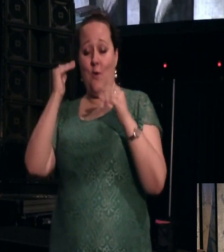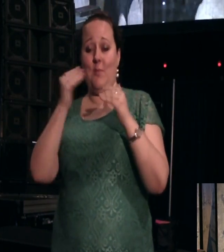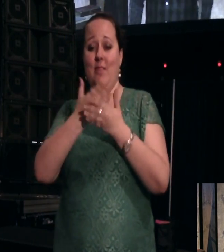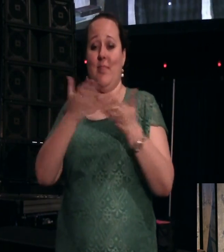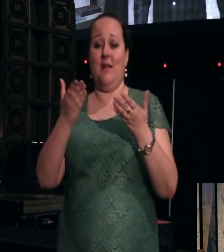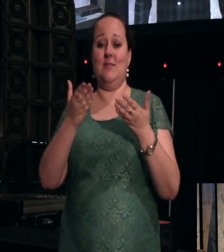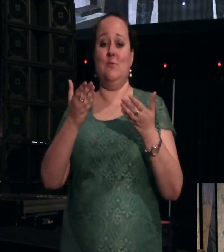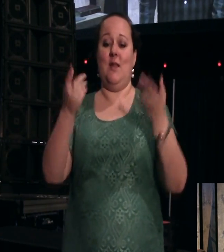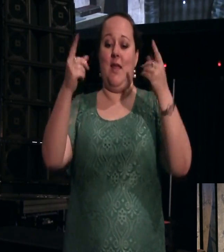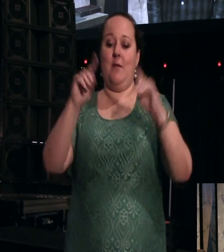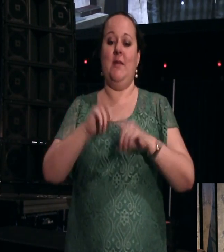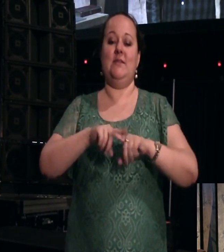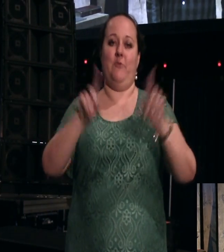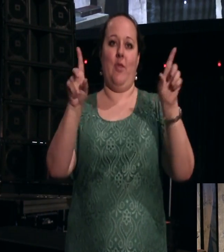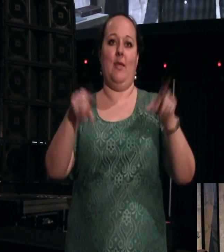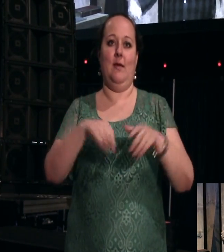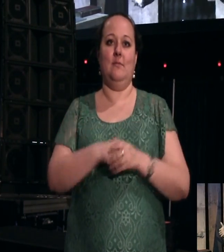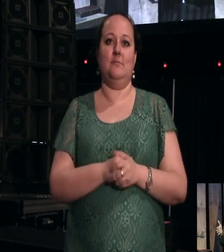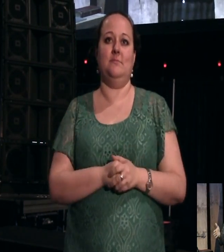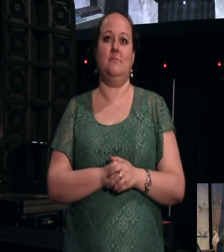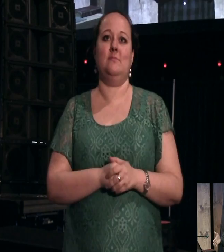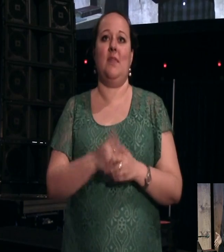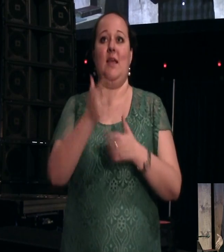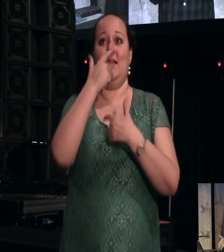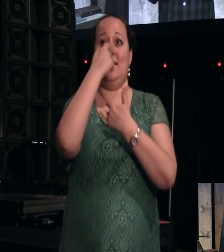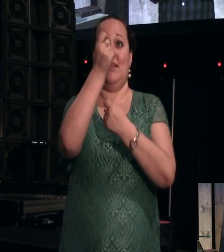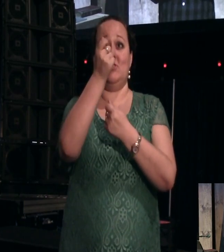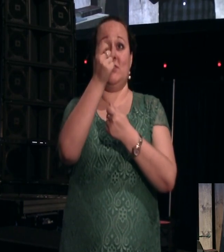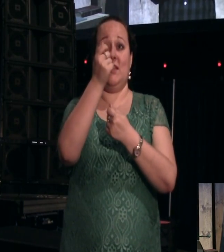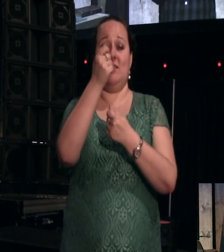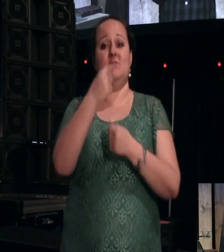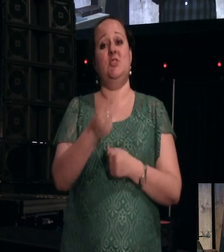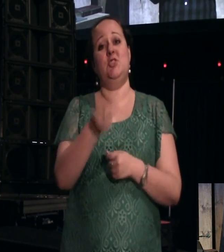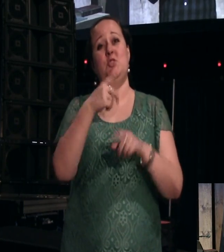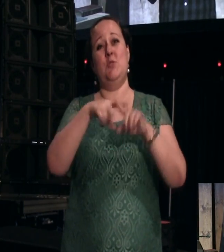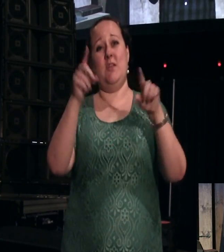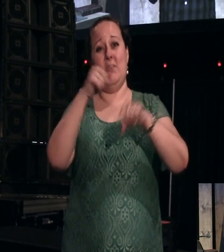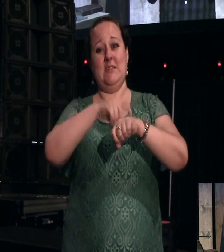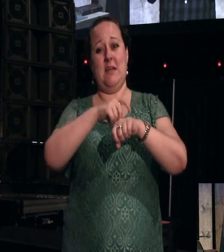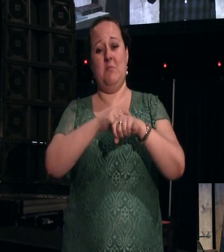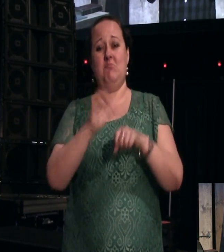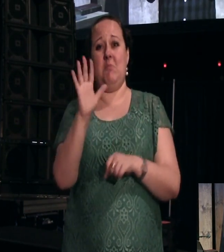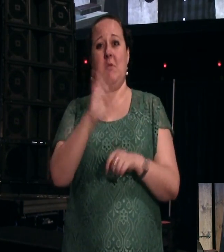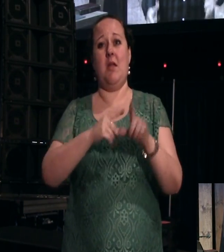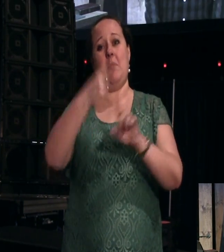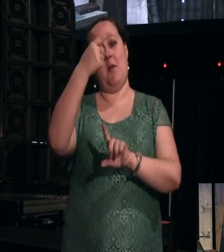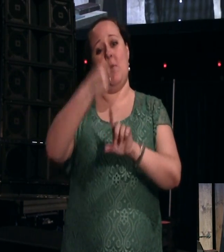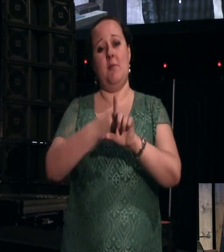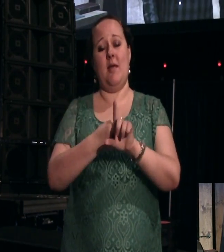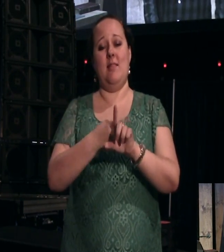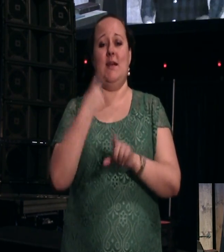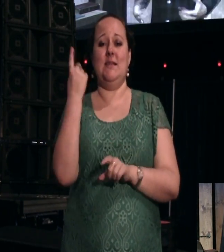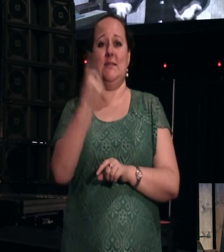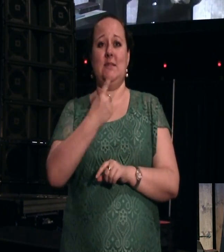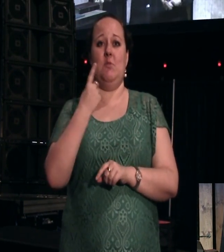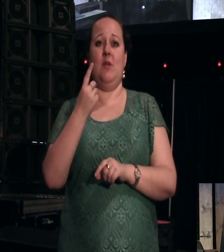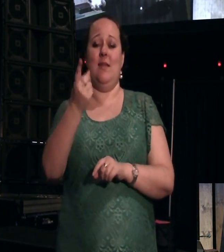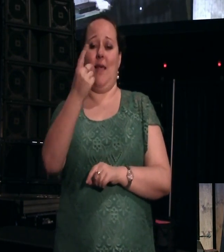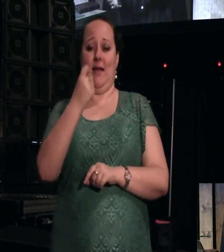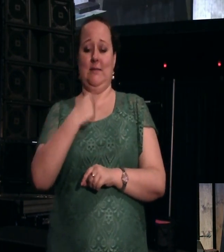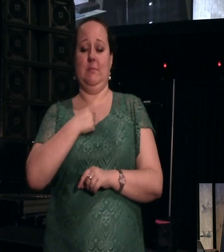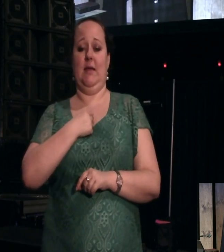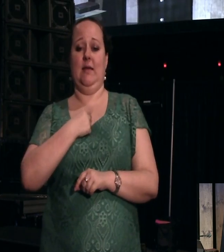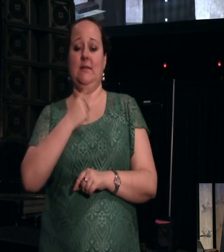I would hope that things would go differently. It's interesting, there's been 2 different times, probably in the